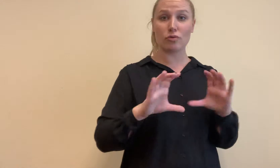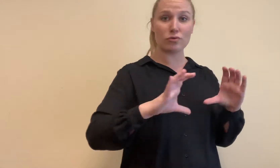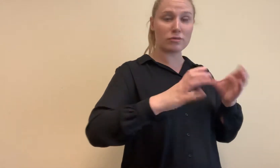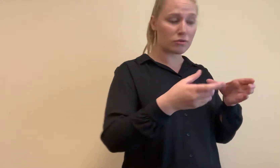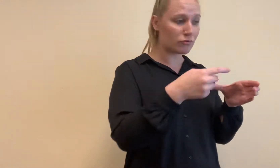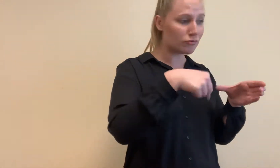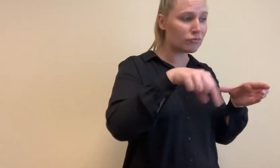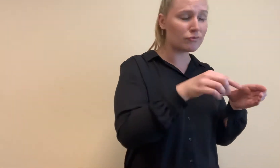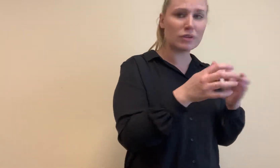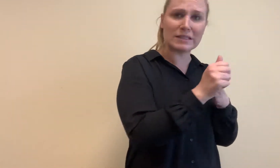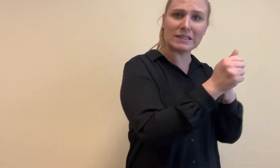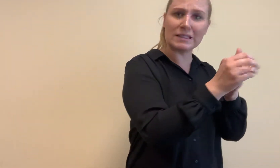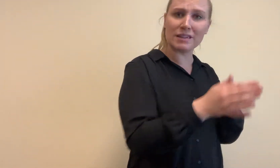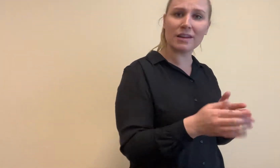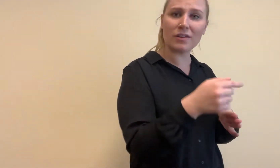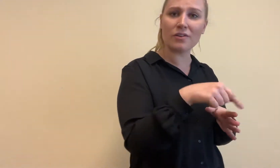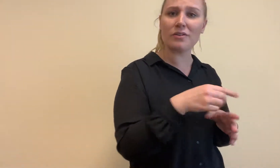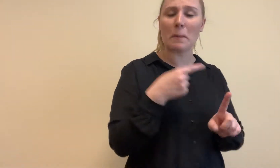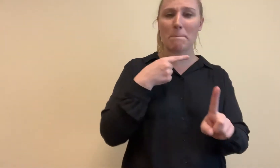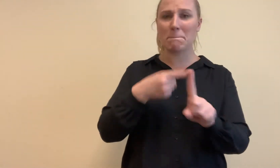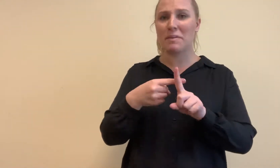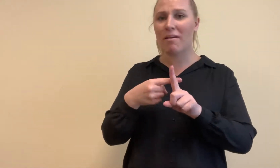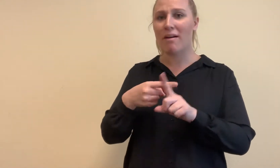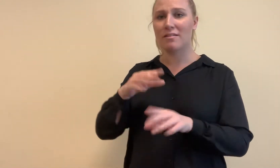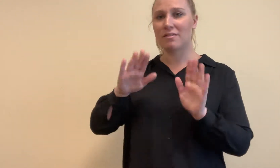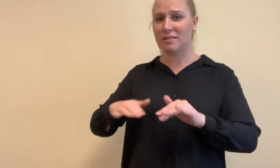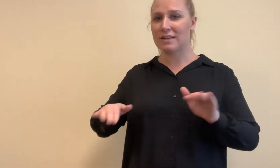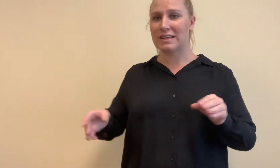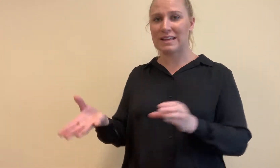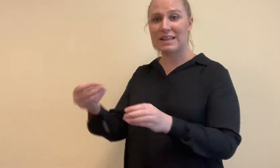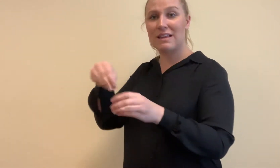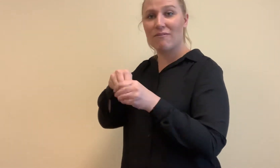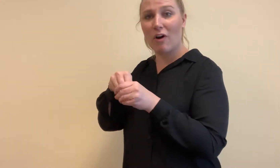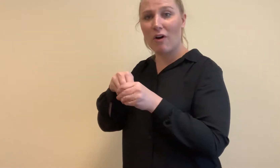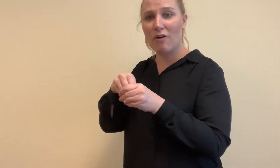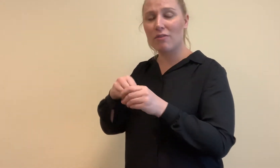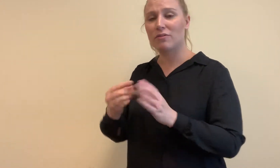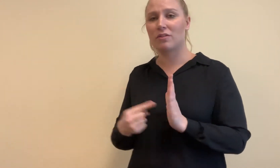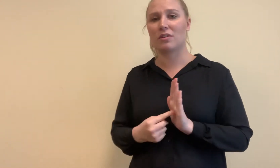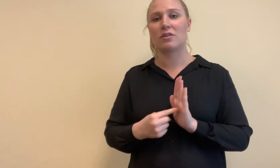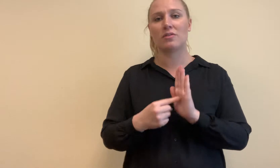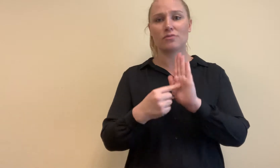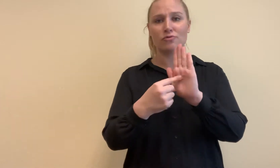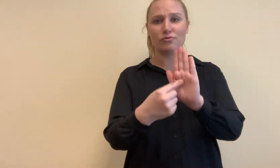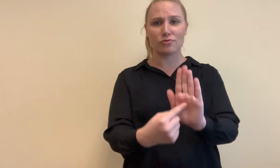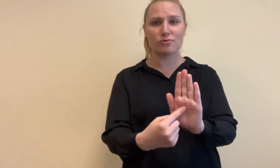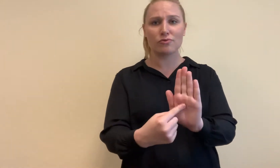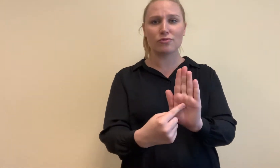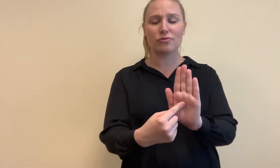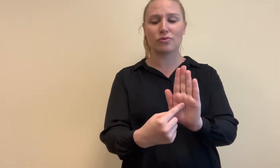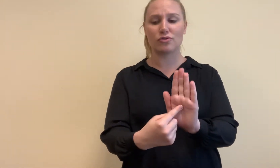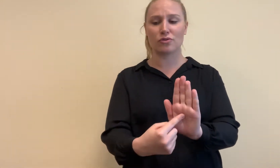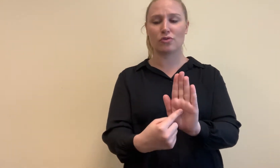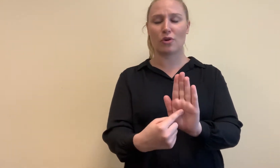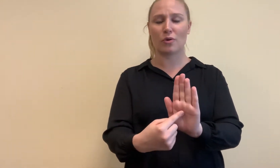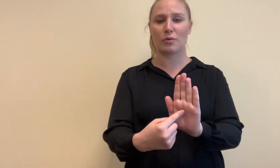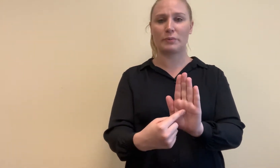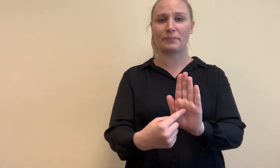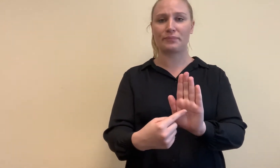leadership shown with the kids who put on the camp, and then the kids who actually got to participate in it, is evident that there